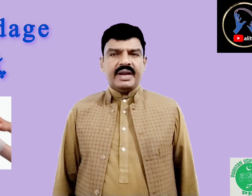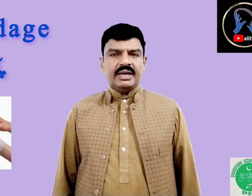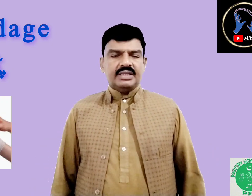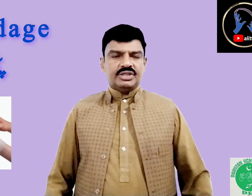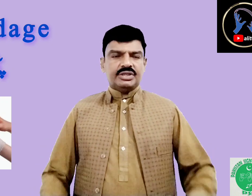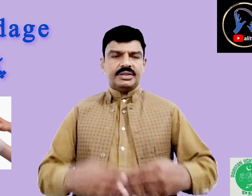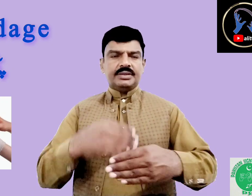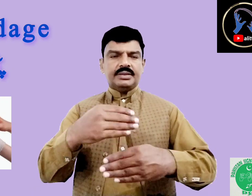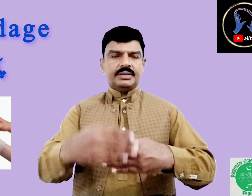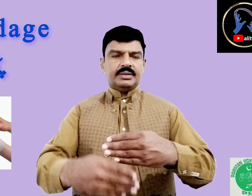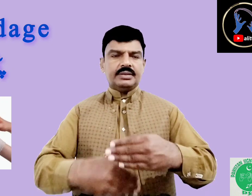bandage,